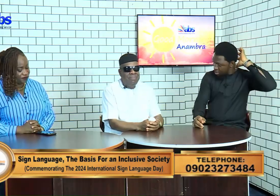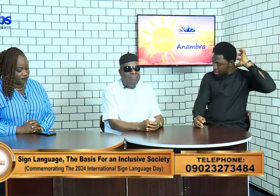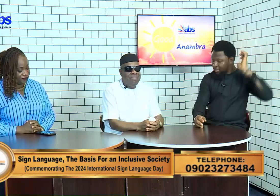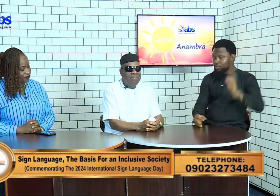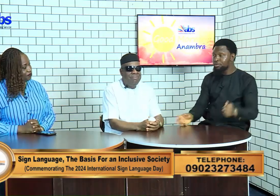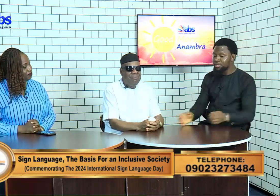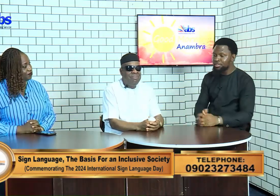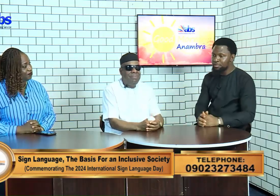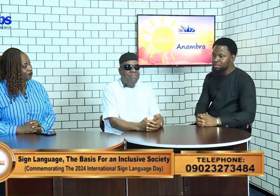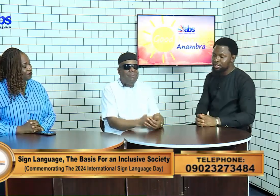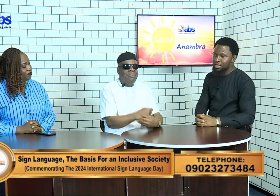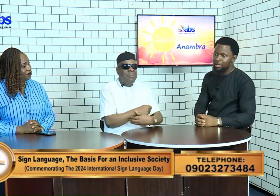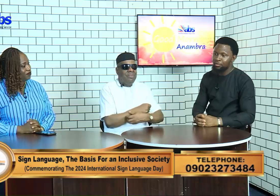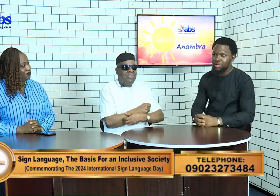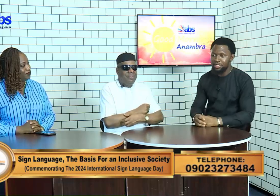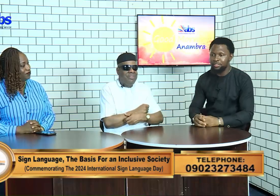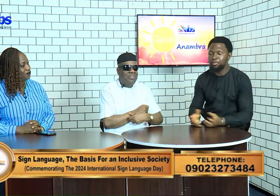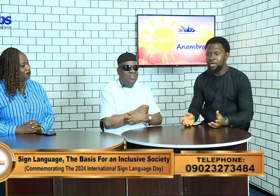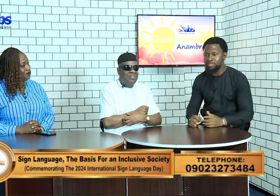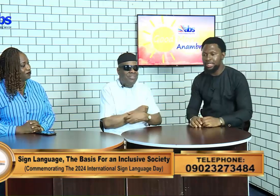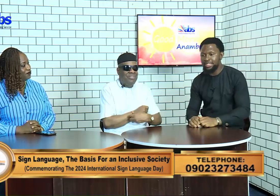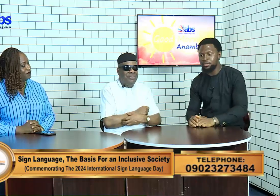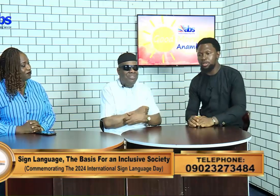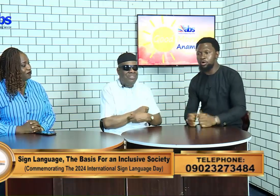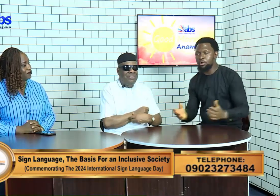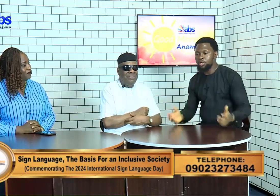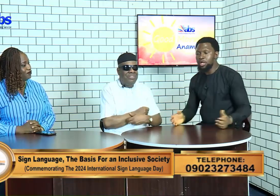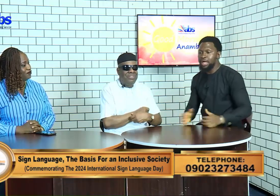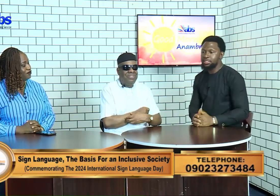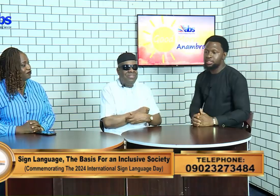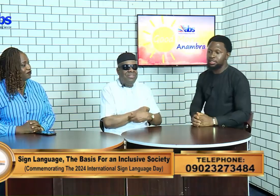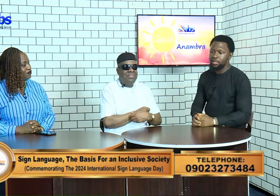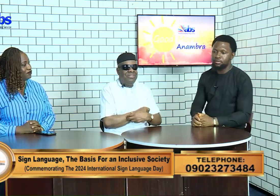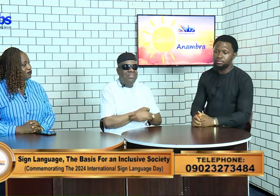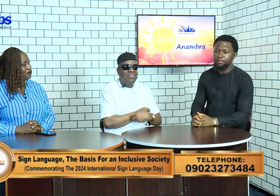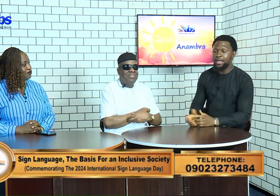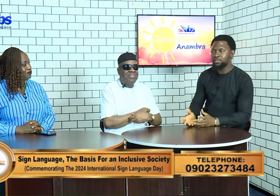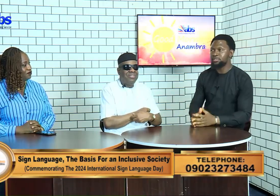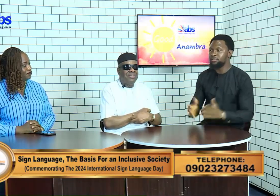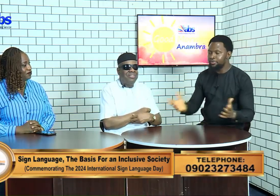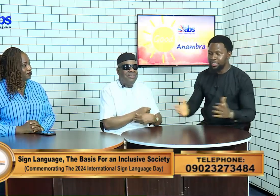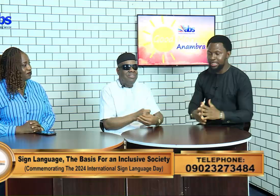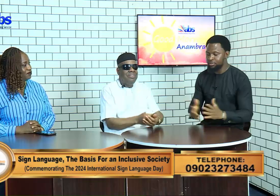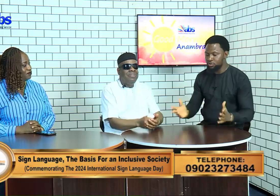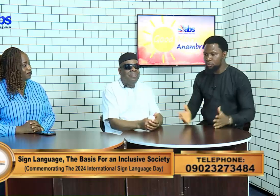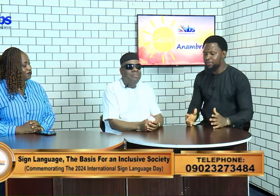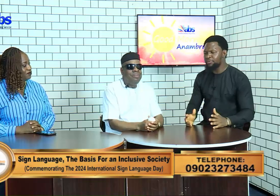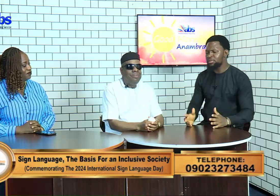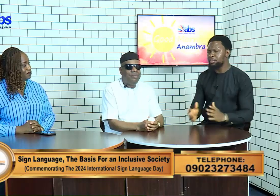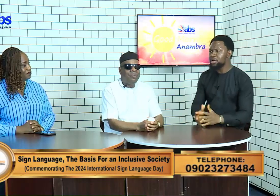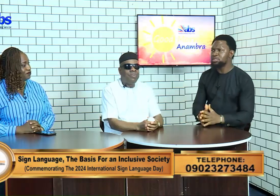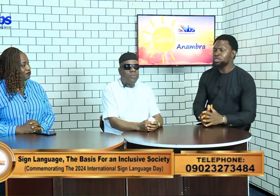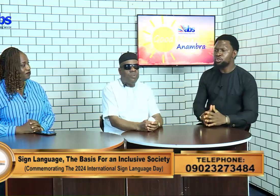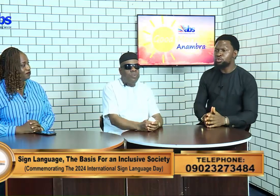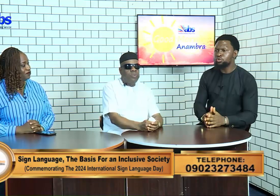Okay, there are so many ways that the parents can as well, and the pastors, the reverend can show. First of all,